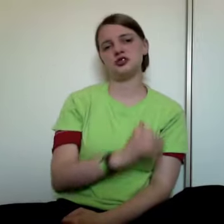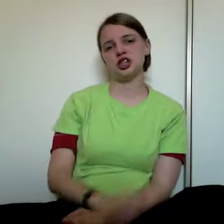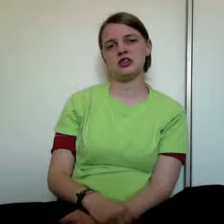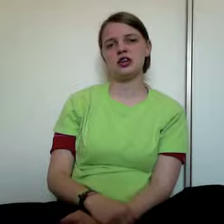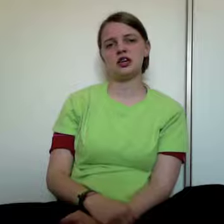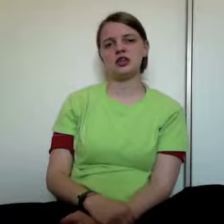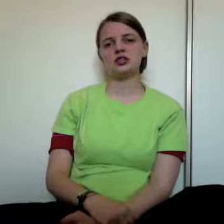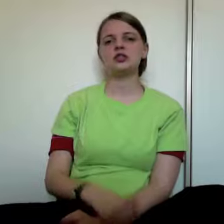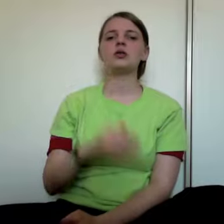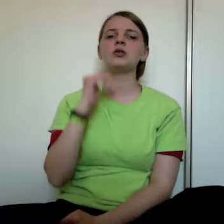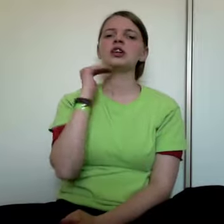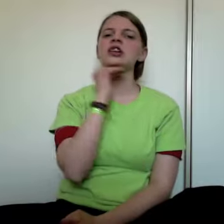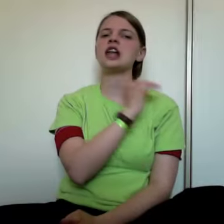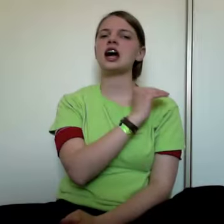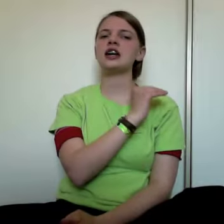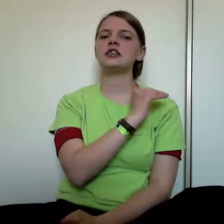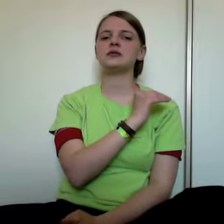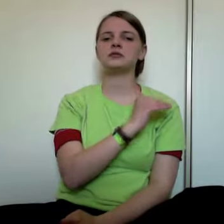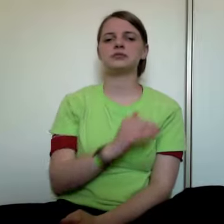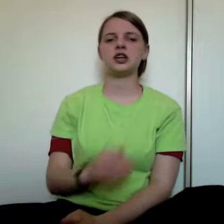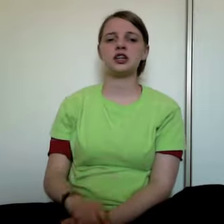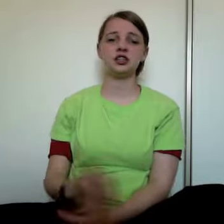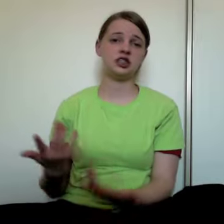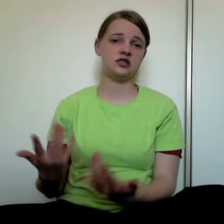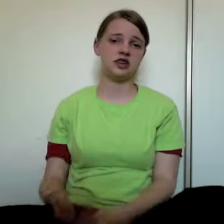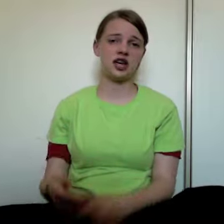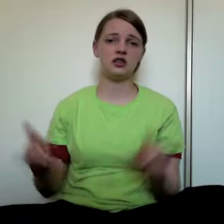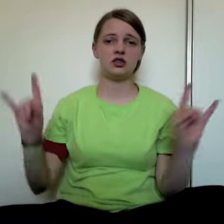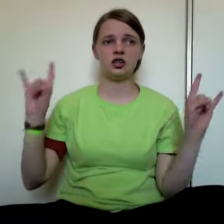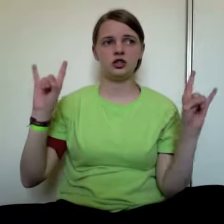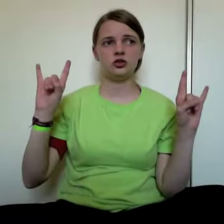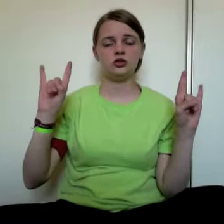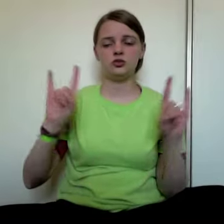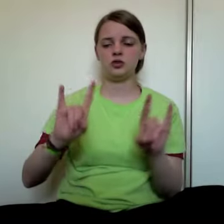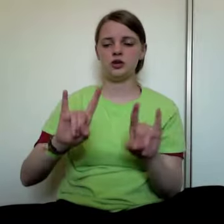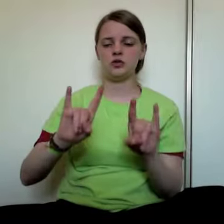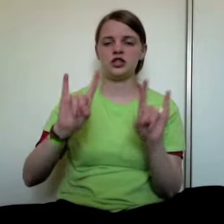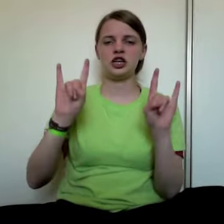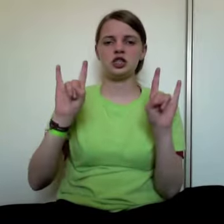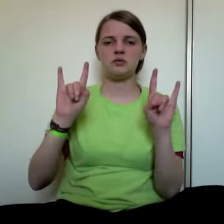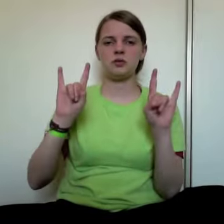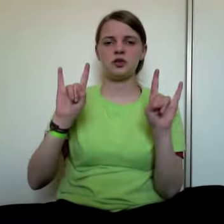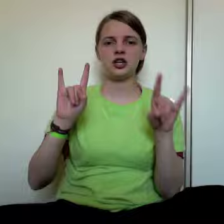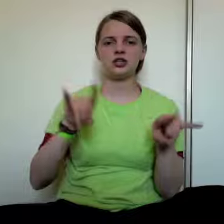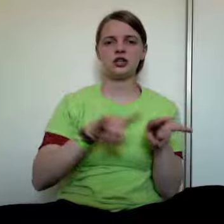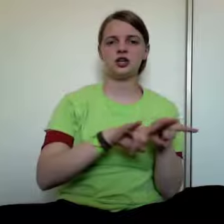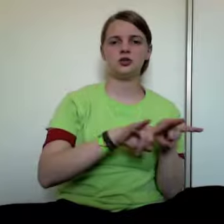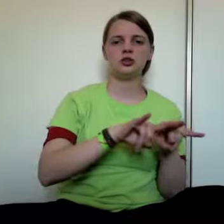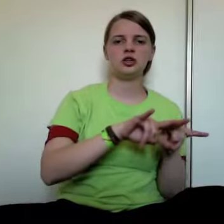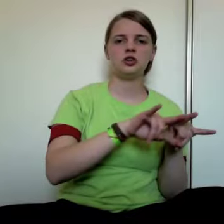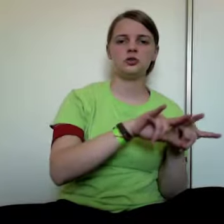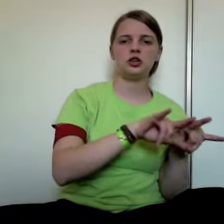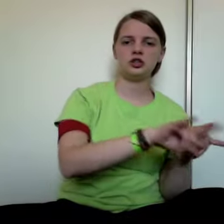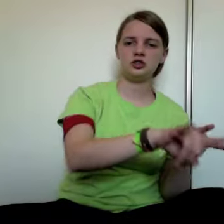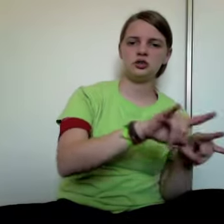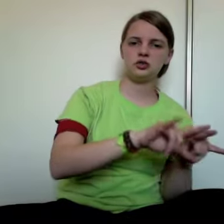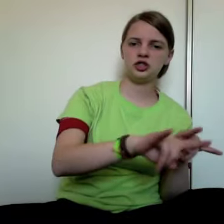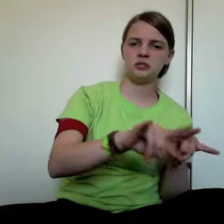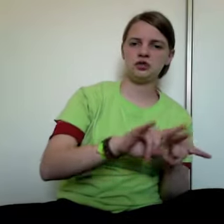chin. So lie. And then deceive again. You do this hand shape for both hands, and then you want to do the same thing